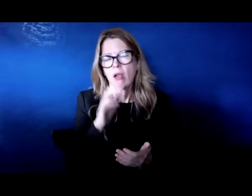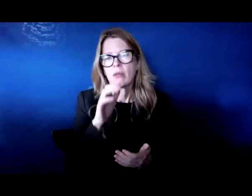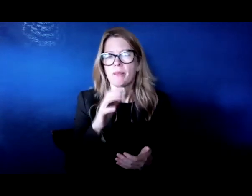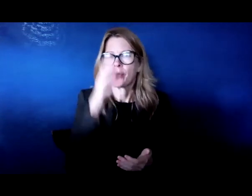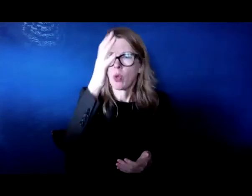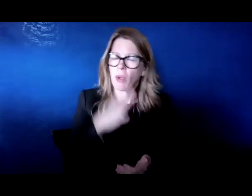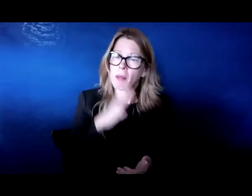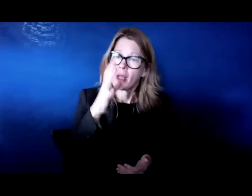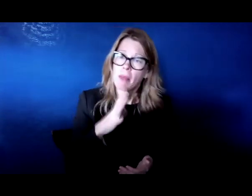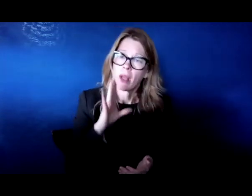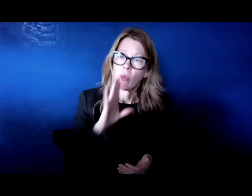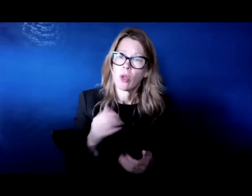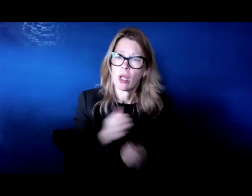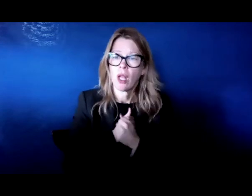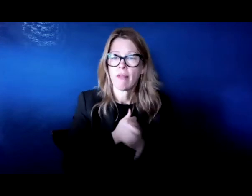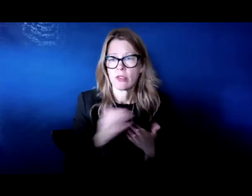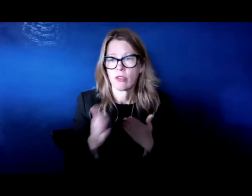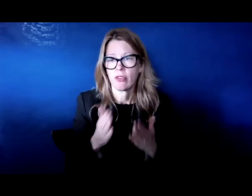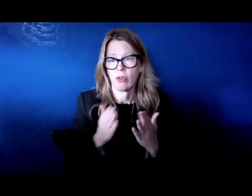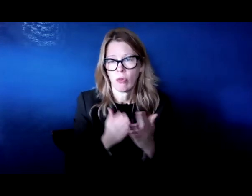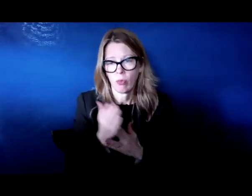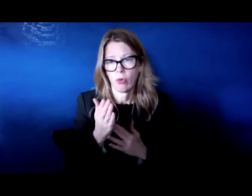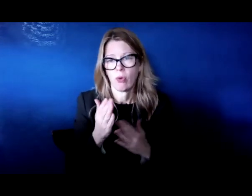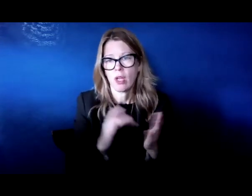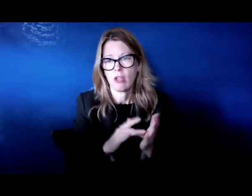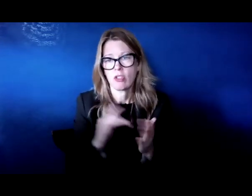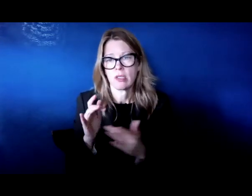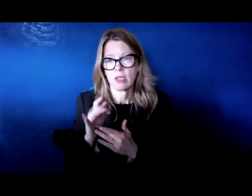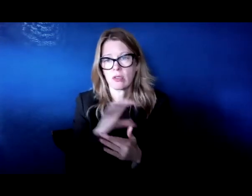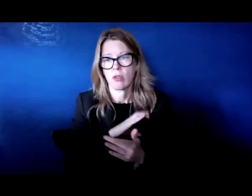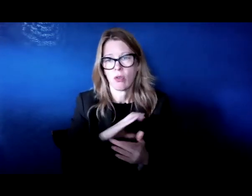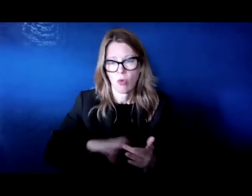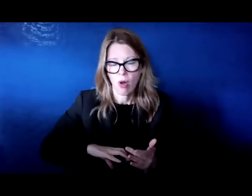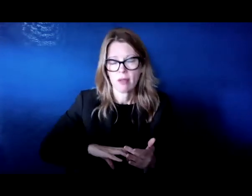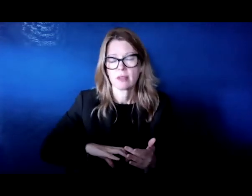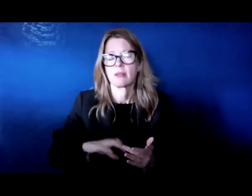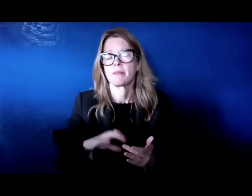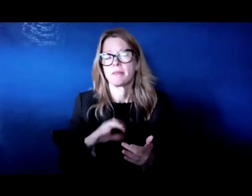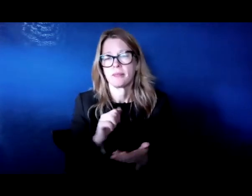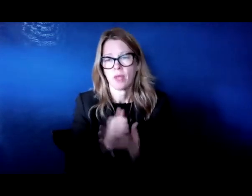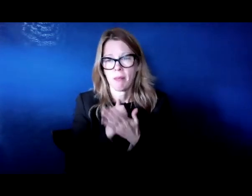in peace, through Jesus Christ our Lord. Amen.